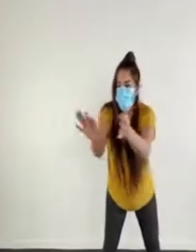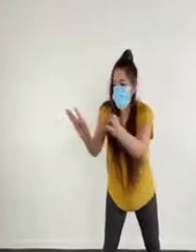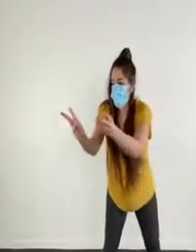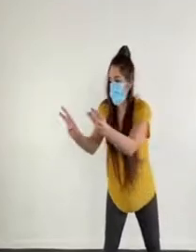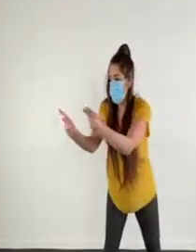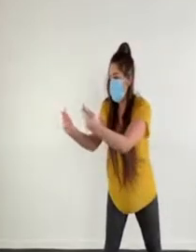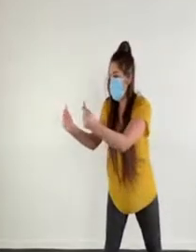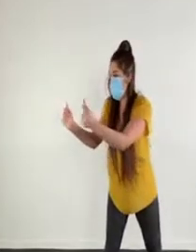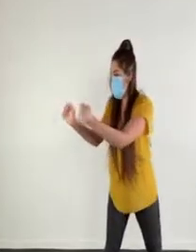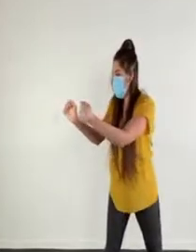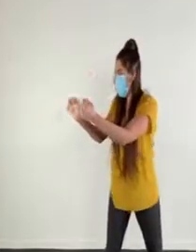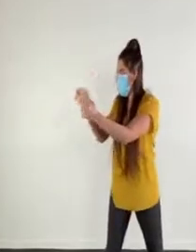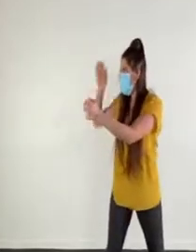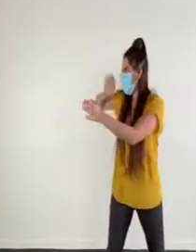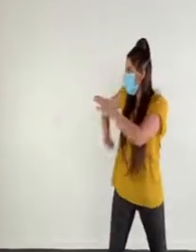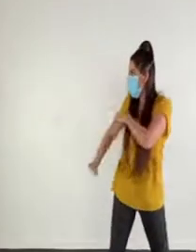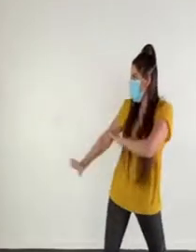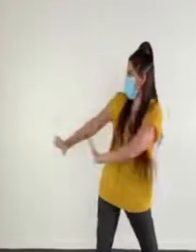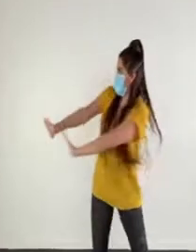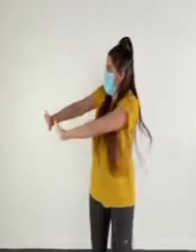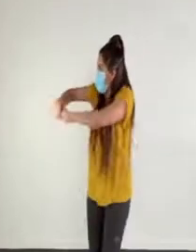blues.